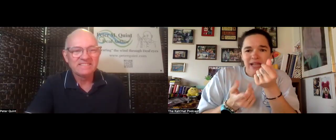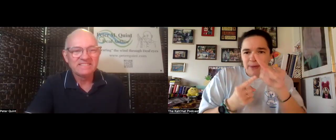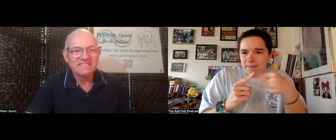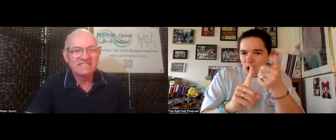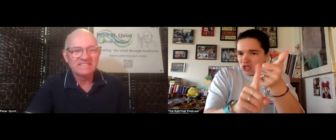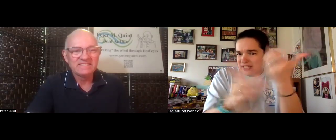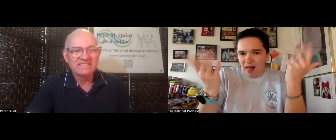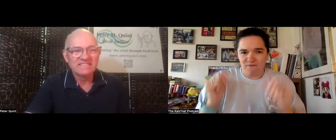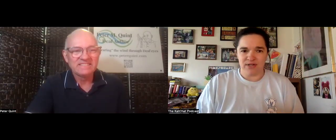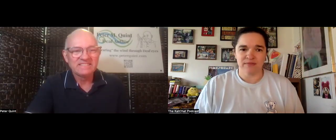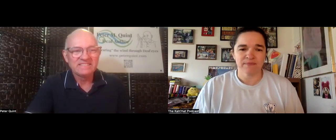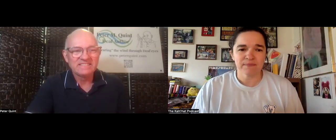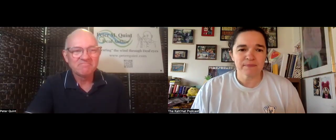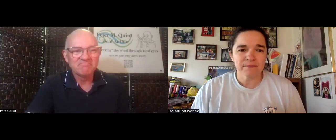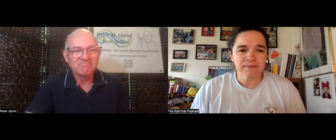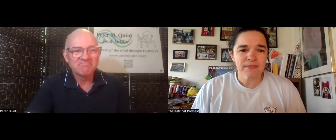Tell me a little bit about yourself.